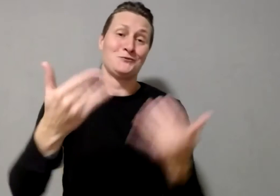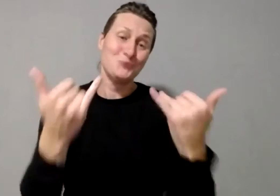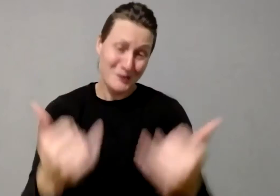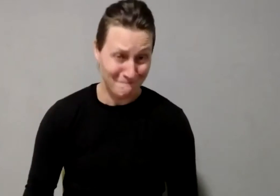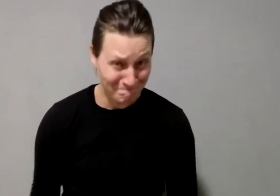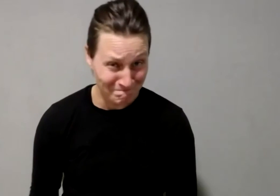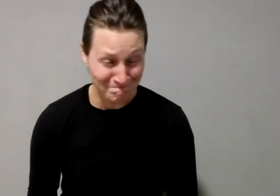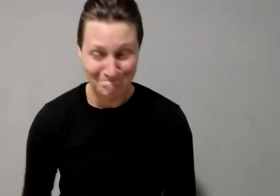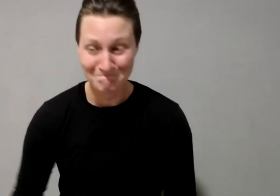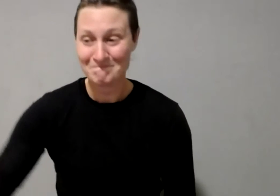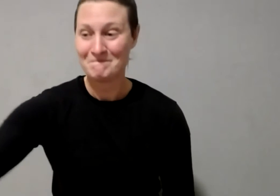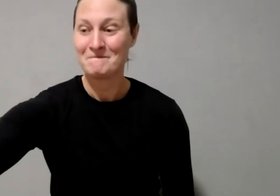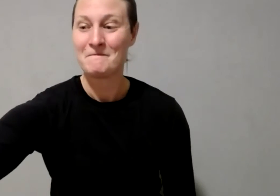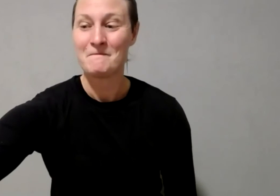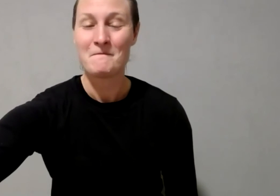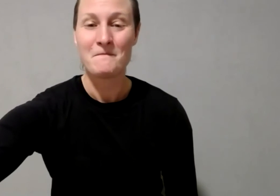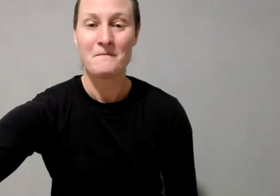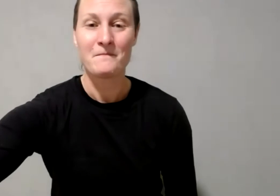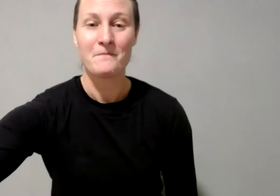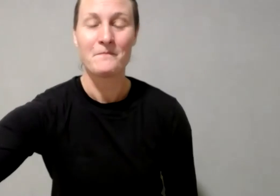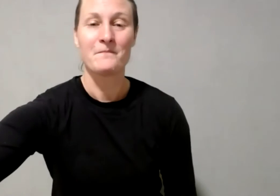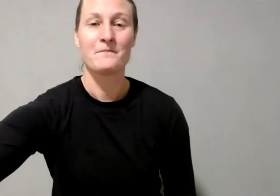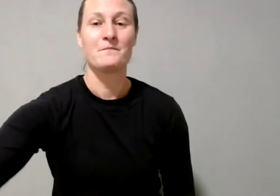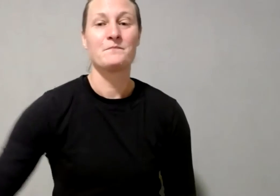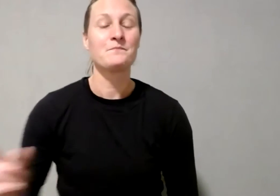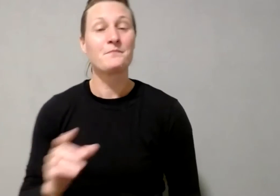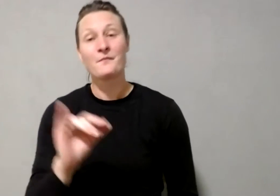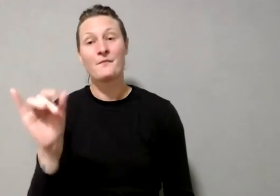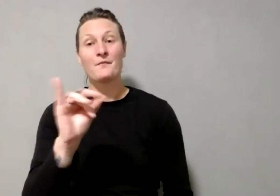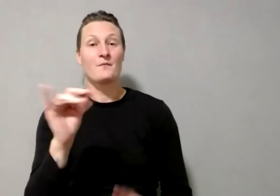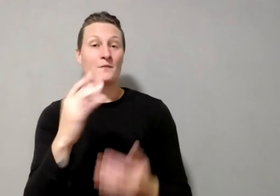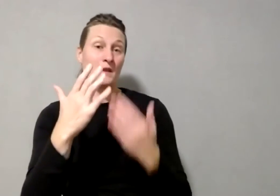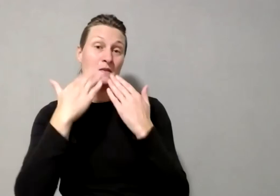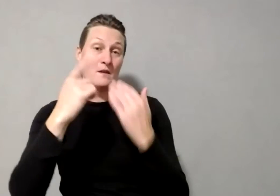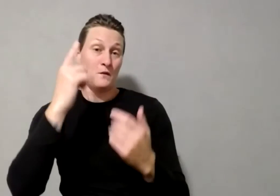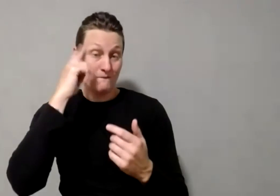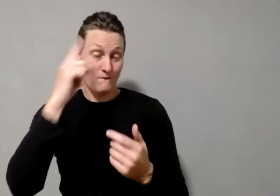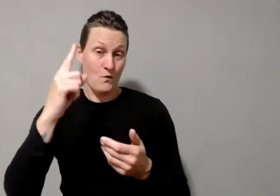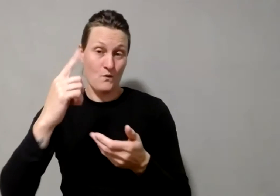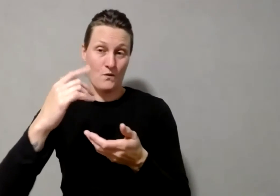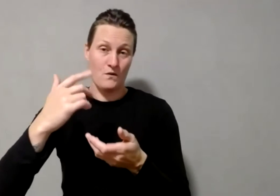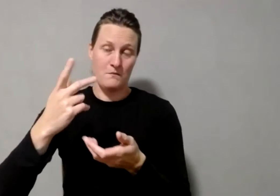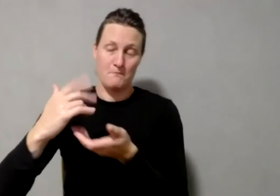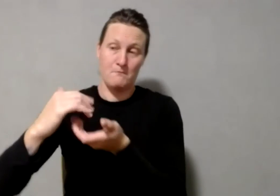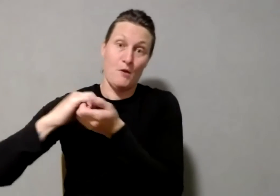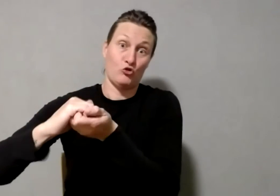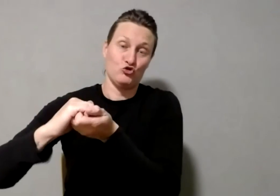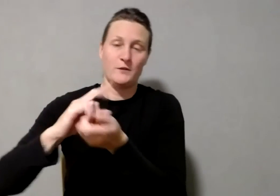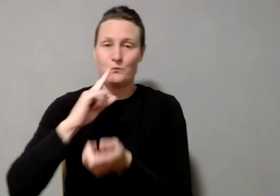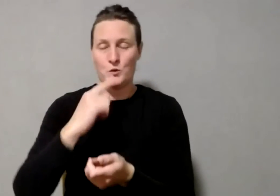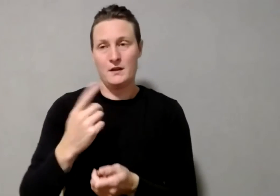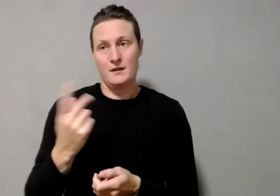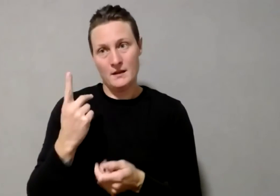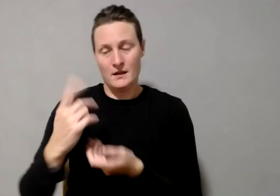much, and thank you for being our partner. We love working with TPL so much. It's really